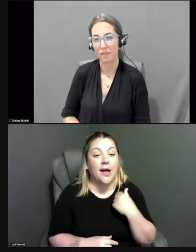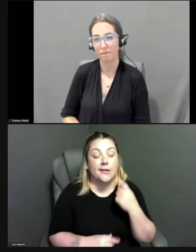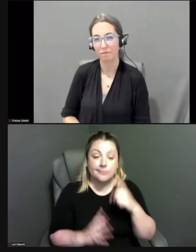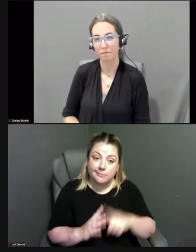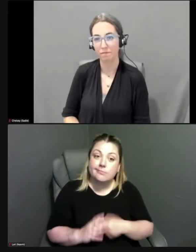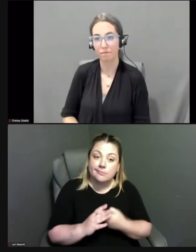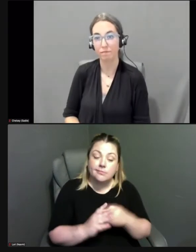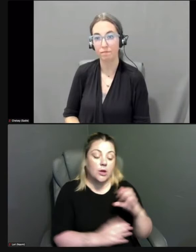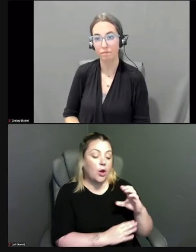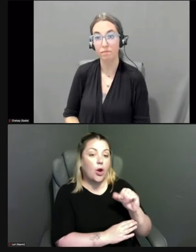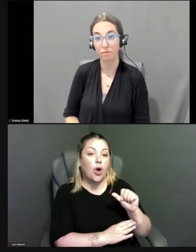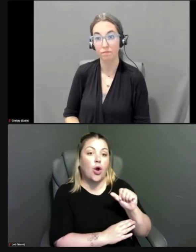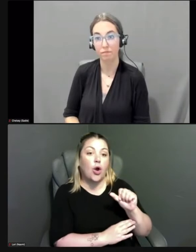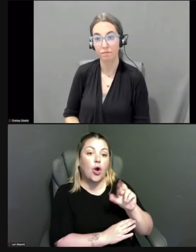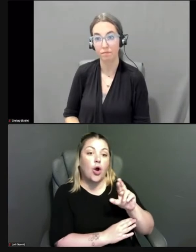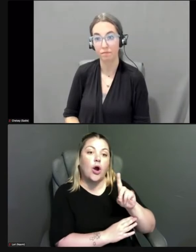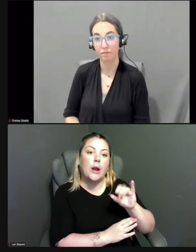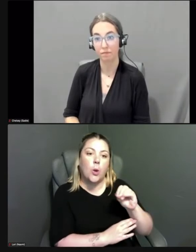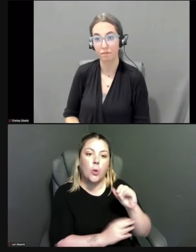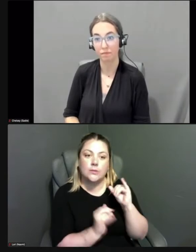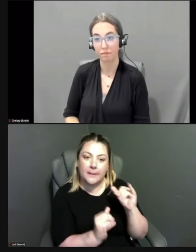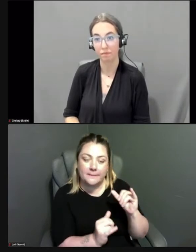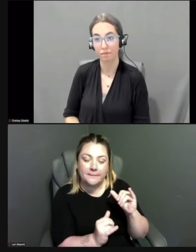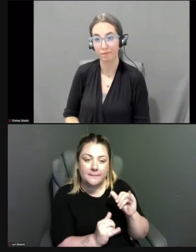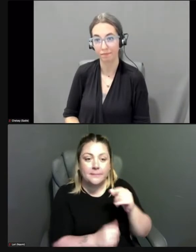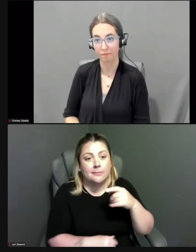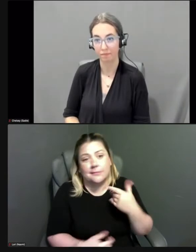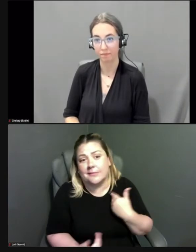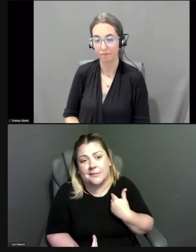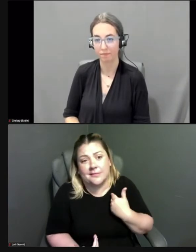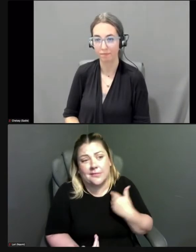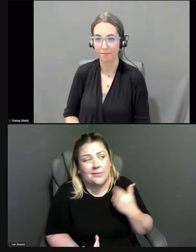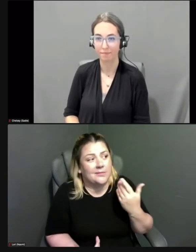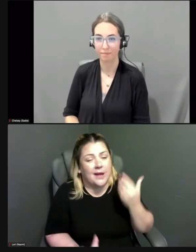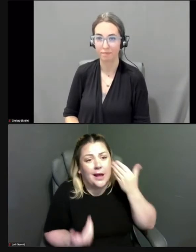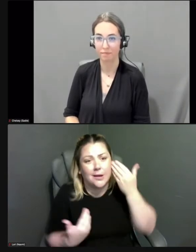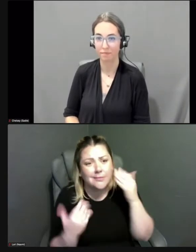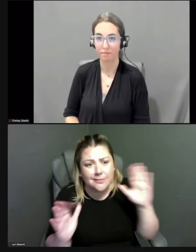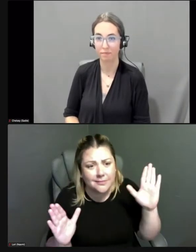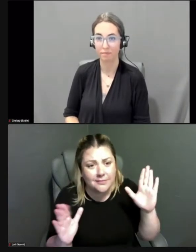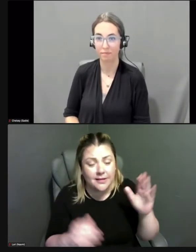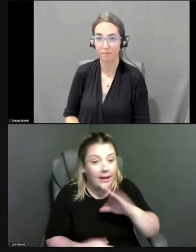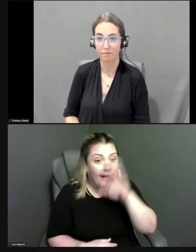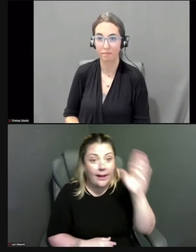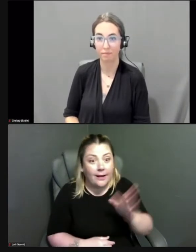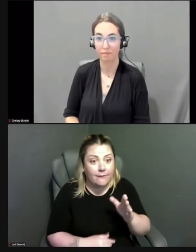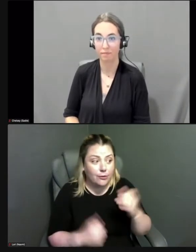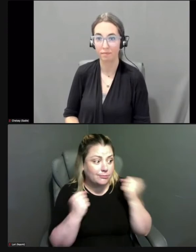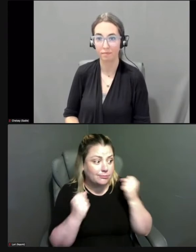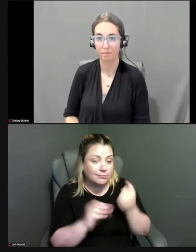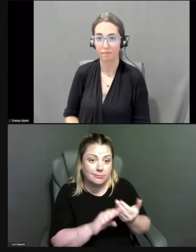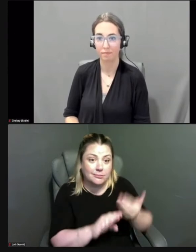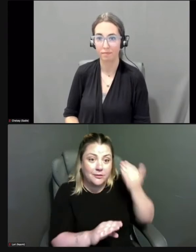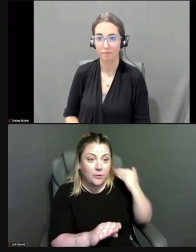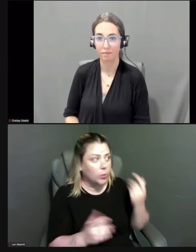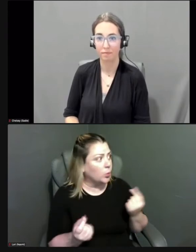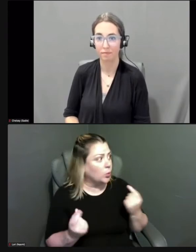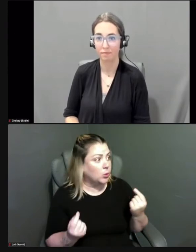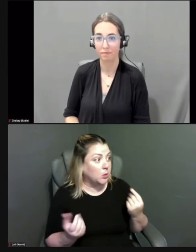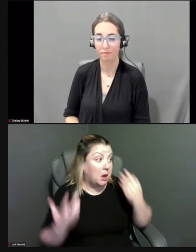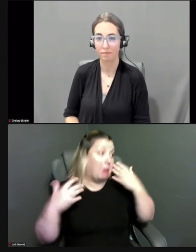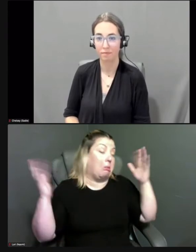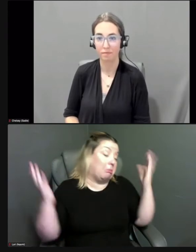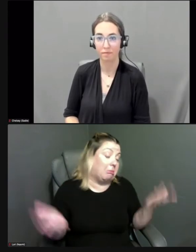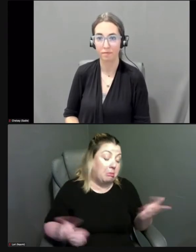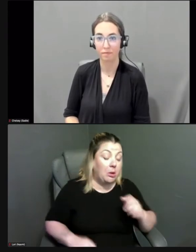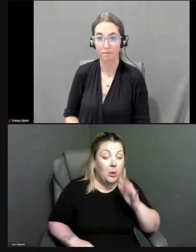cardio partly because I didn't know. Like, I didn't know, I exercise wasn't my thing. I didn't know what the heck else I was supposed to do. So I was